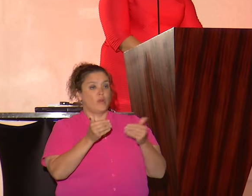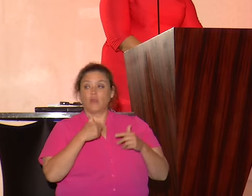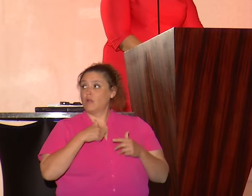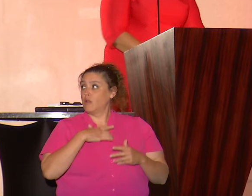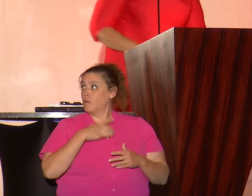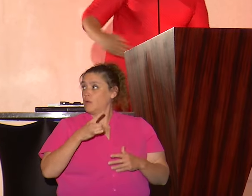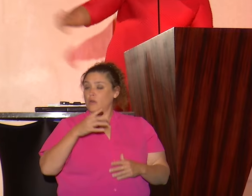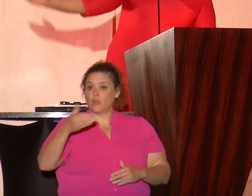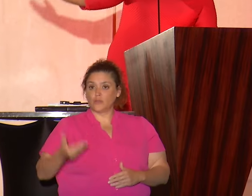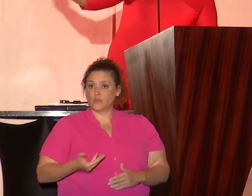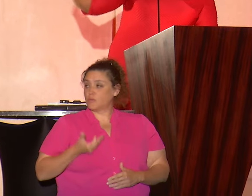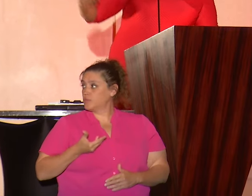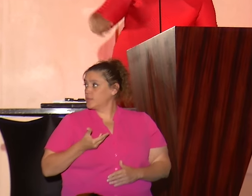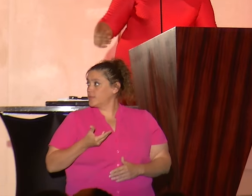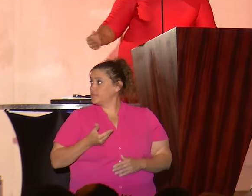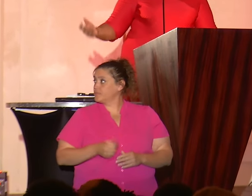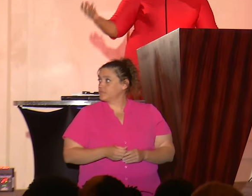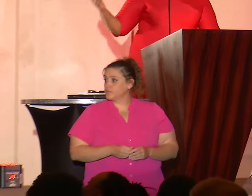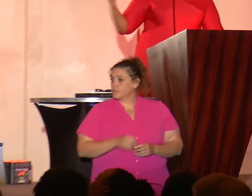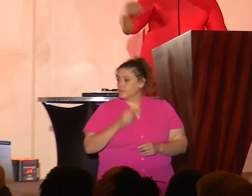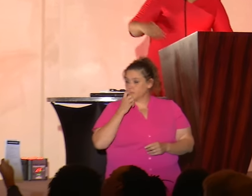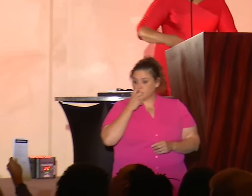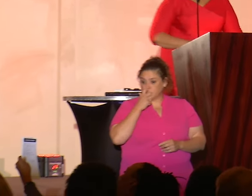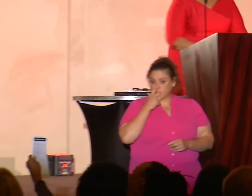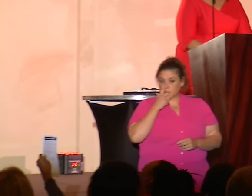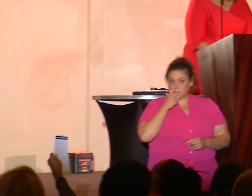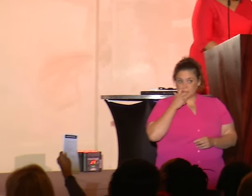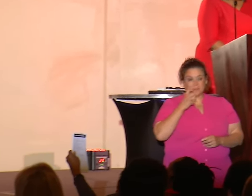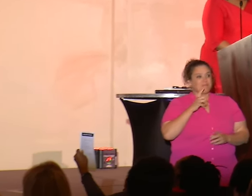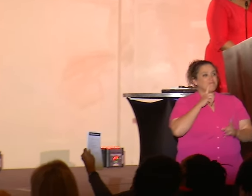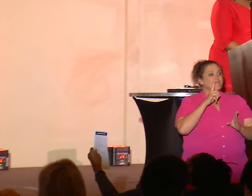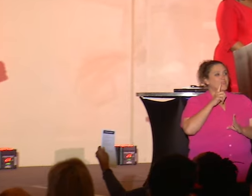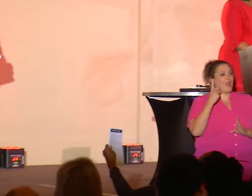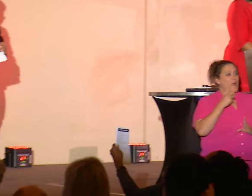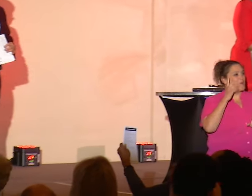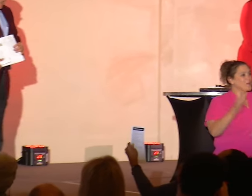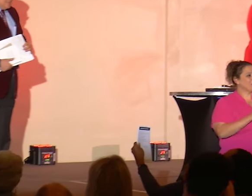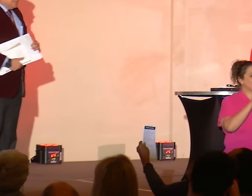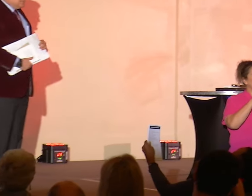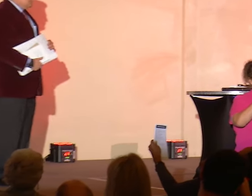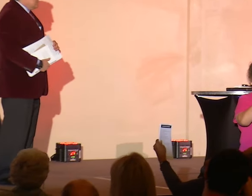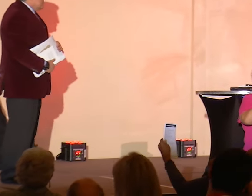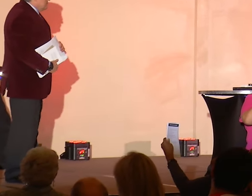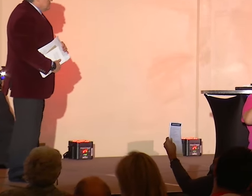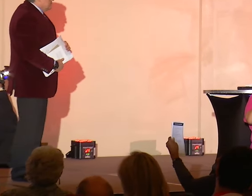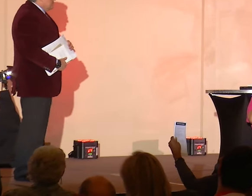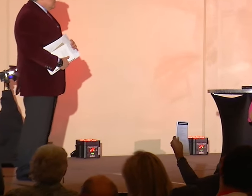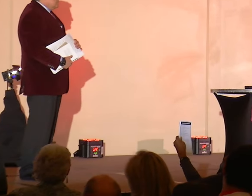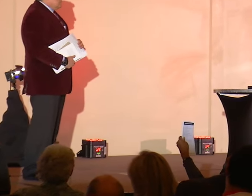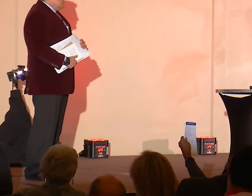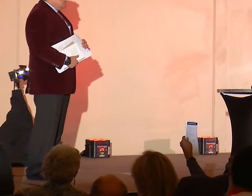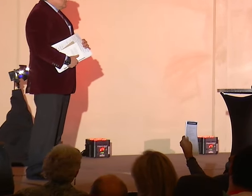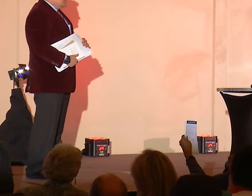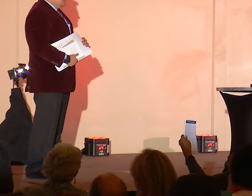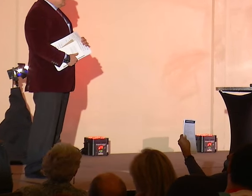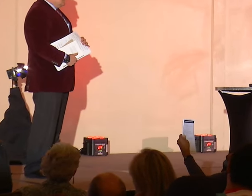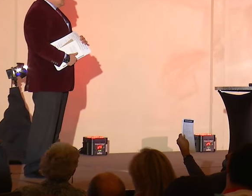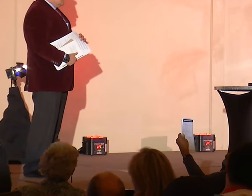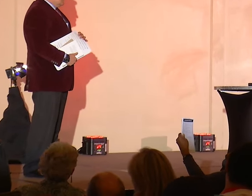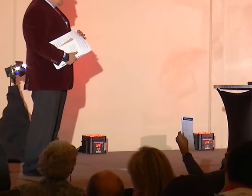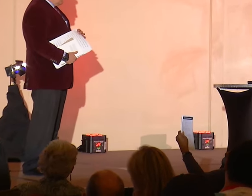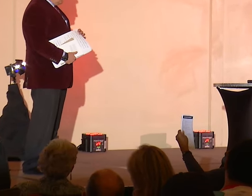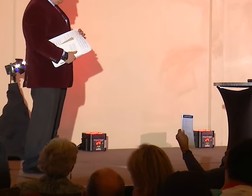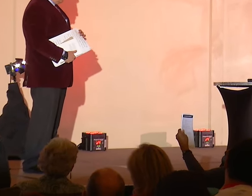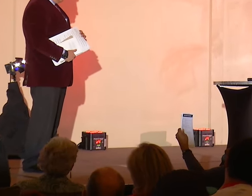I'd like to bring up, prepared as always, Eddie Tabash. He is a constitutional lawyer in the